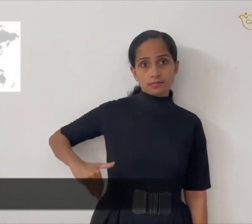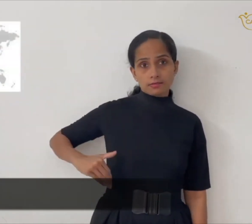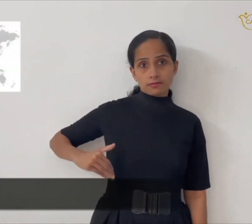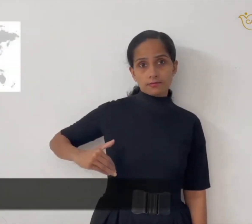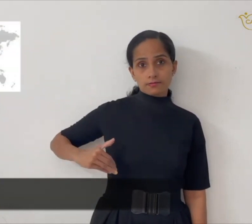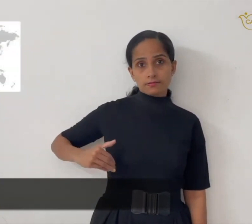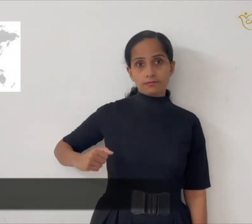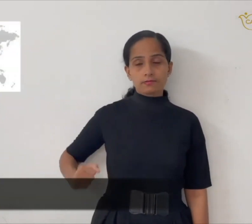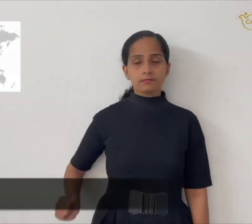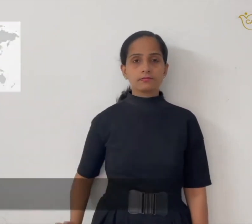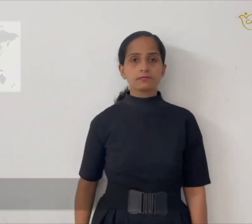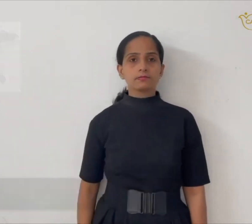Argentina,